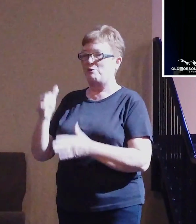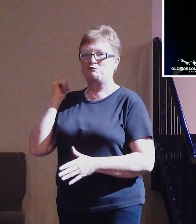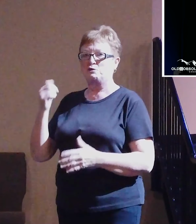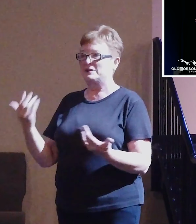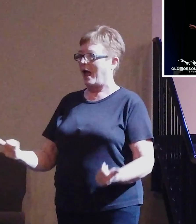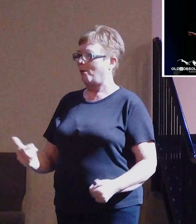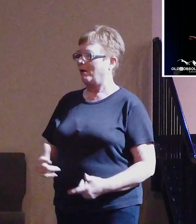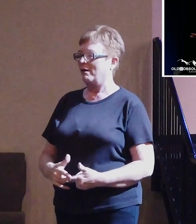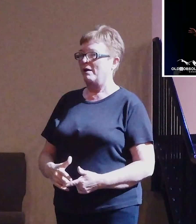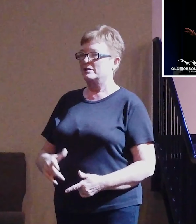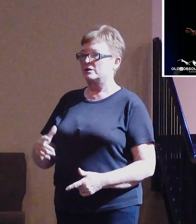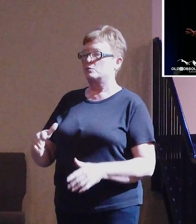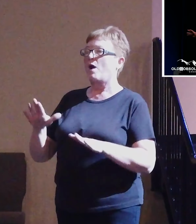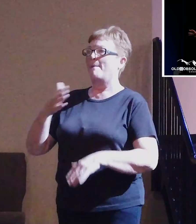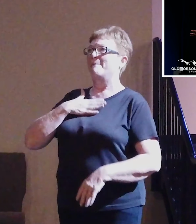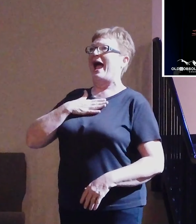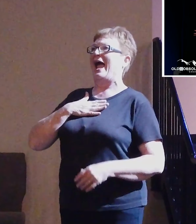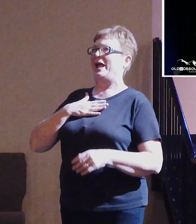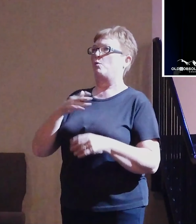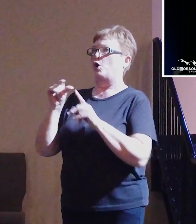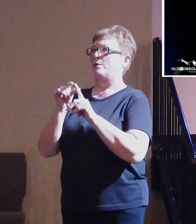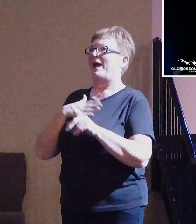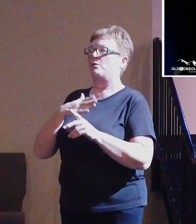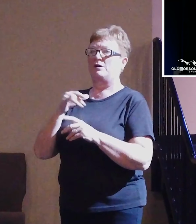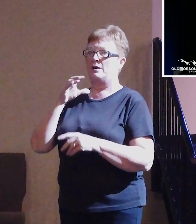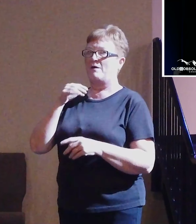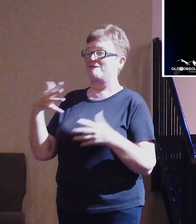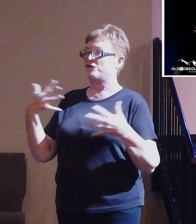Wouldn't want God's law to be recognized in culture, right?